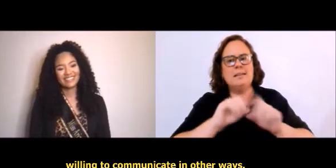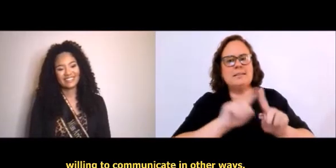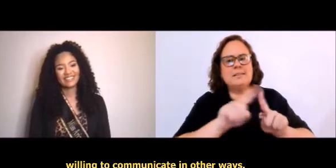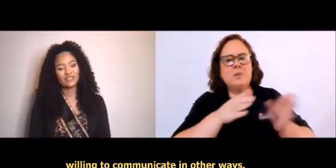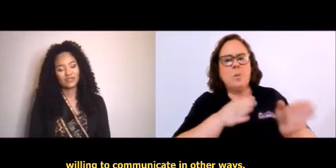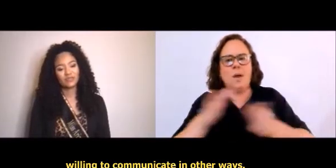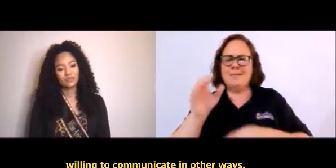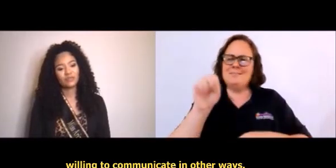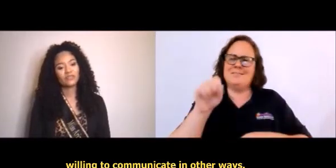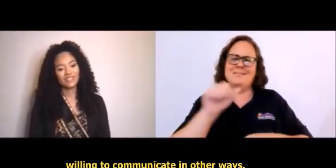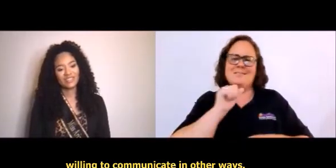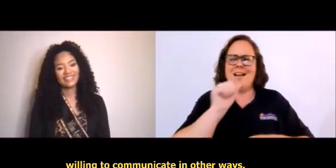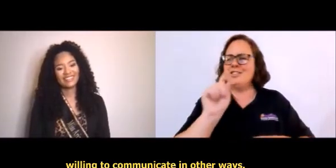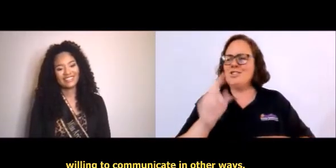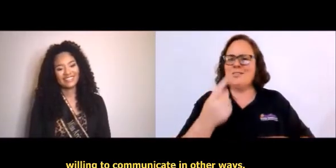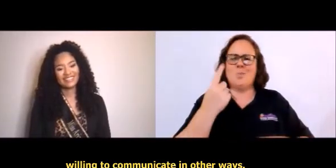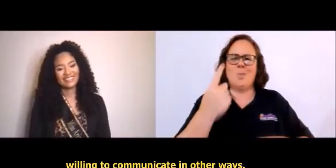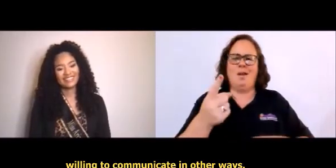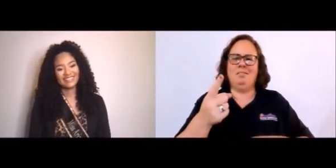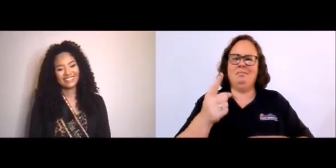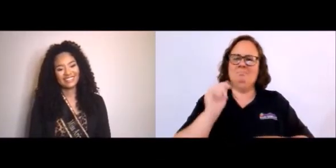communicate in other ways.